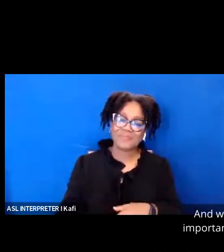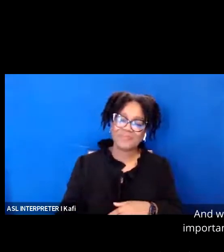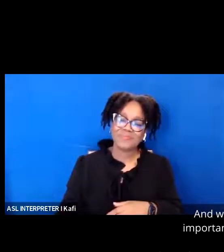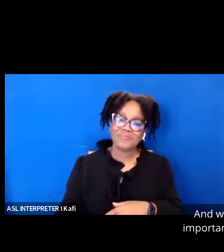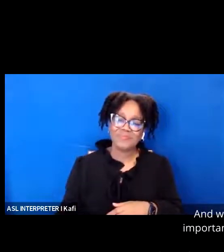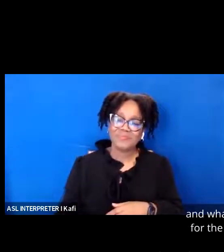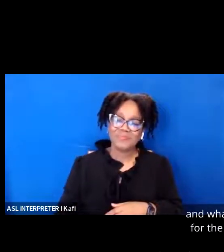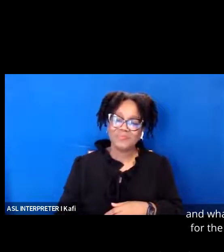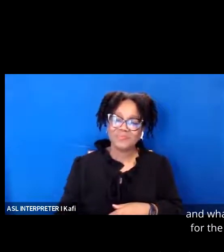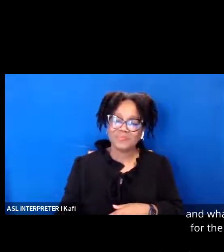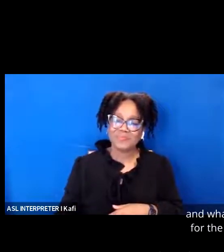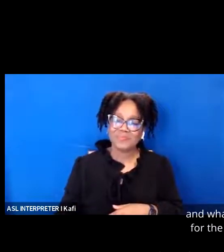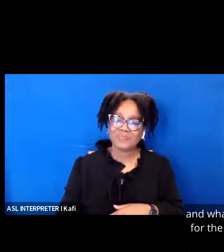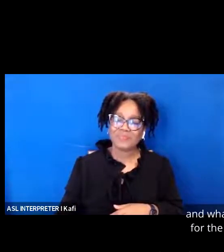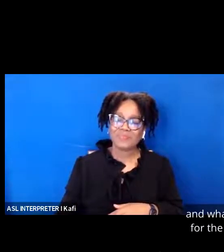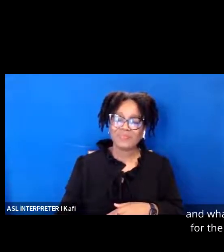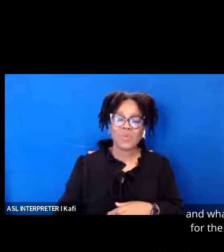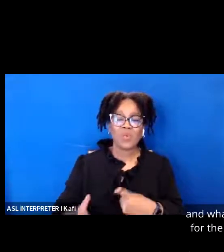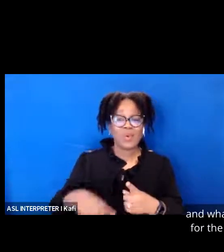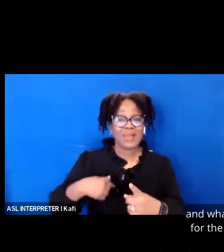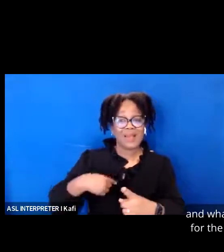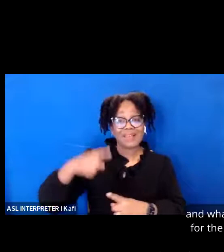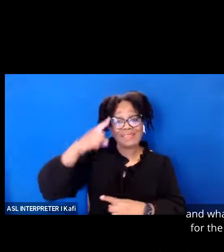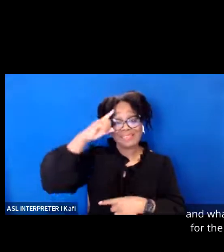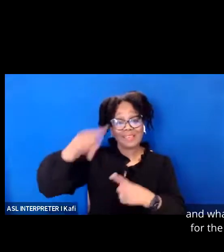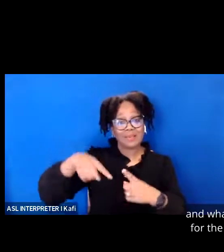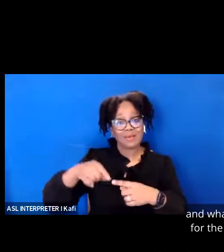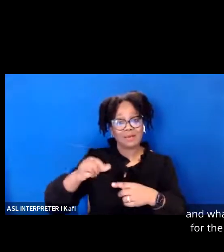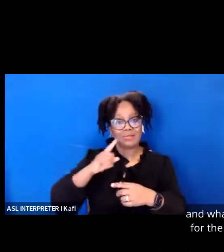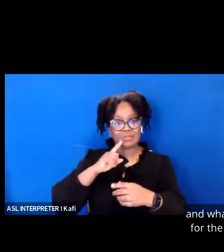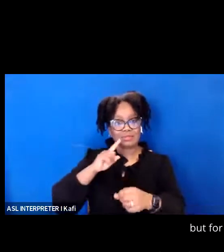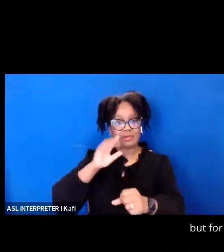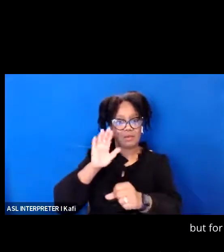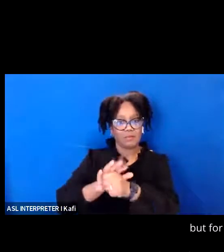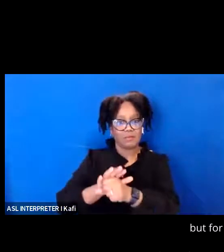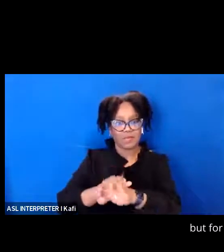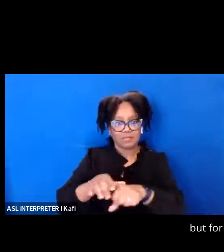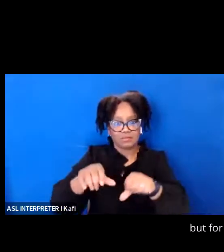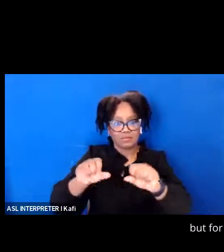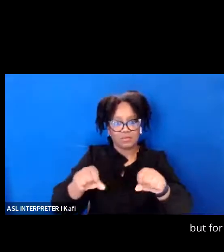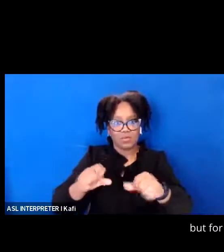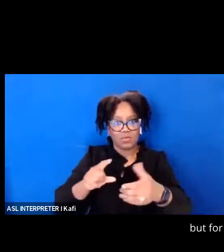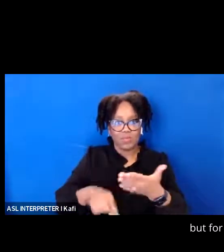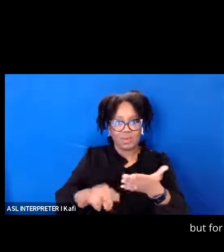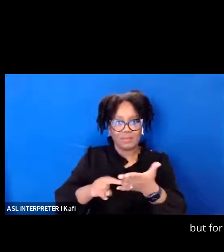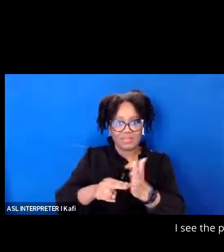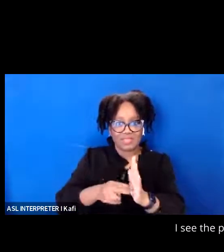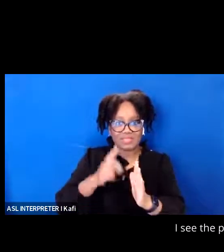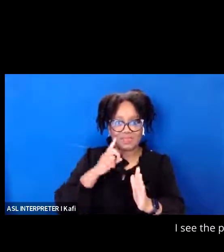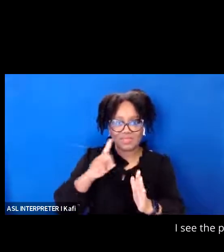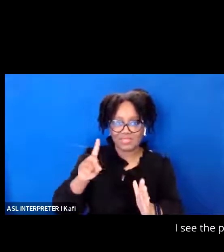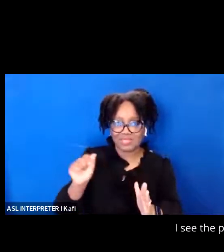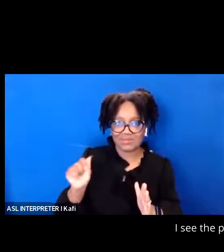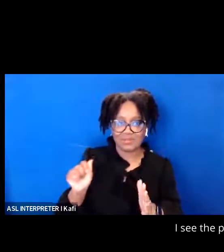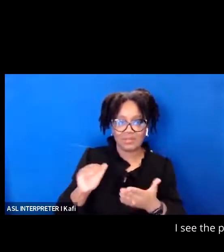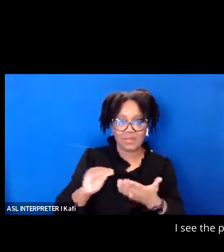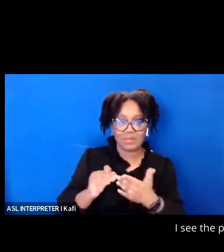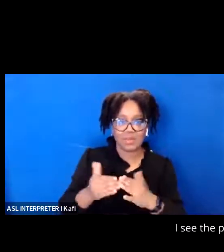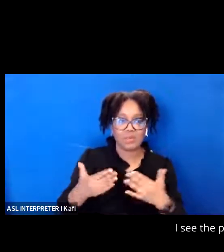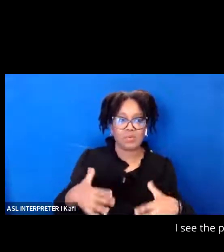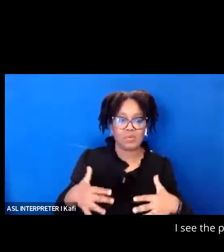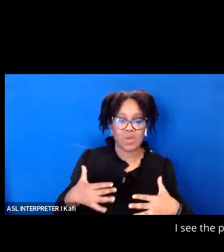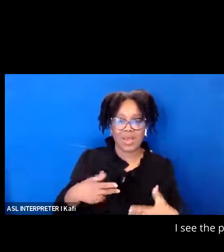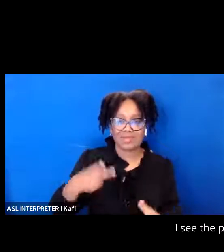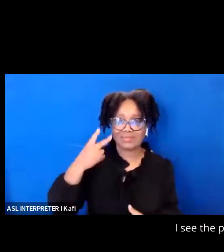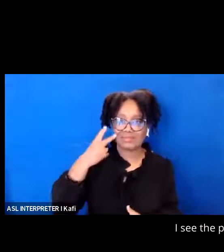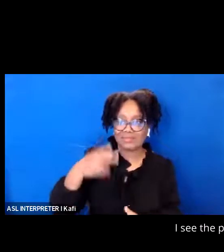confirmation and what that means not only for the disability community but for the black community i i see the power